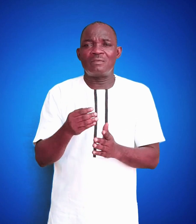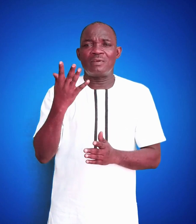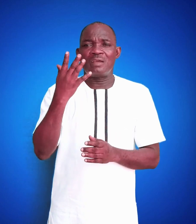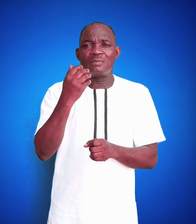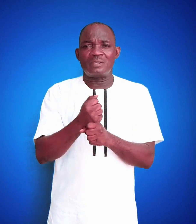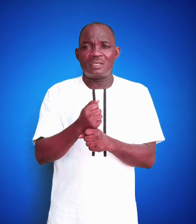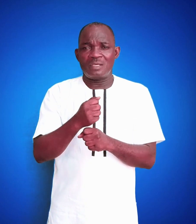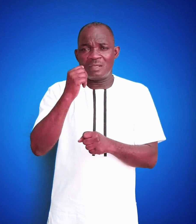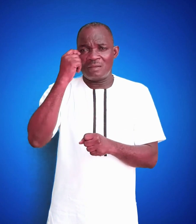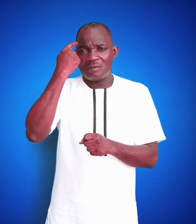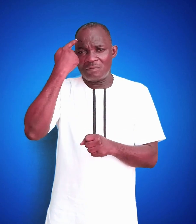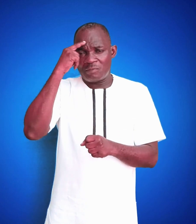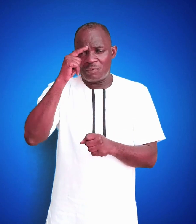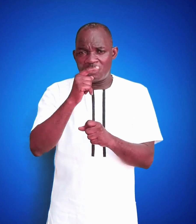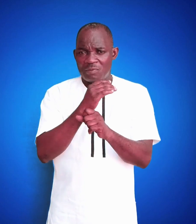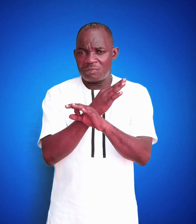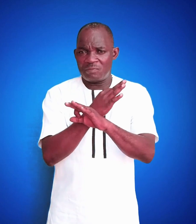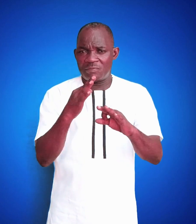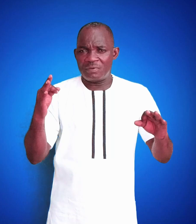free.